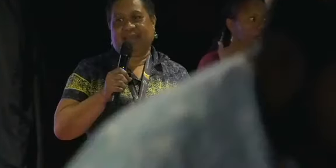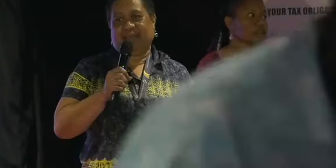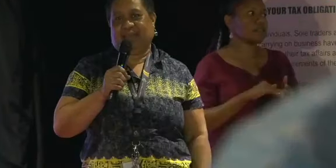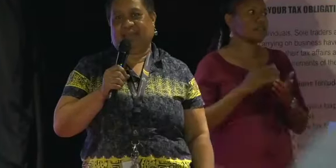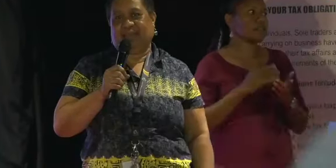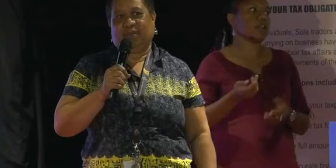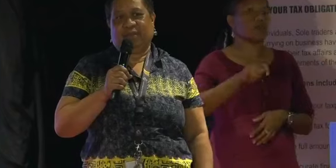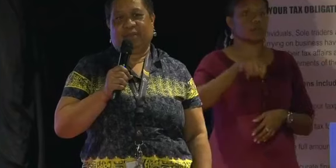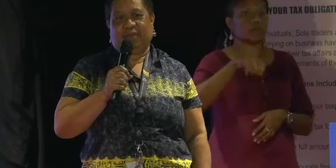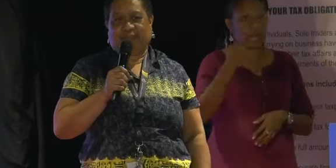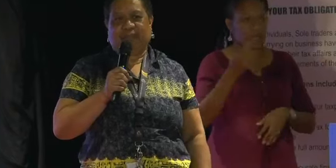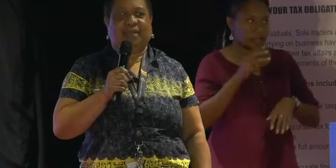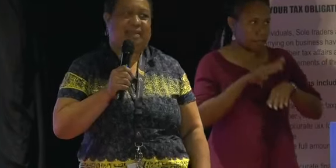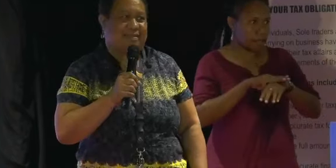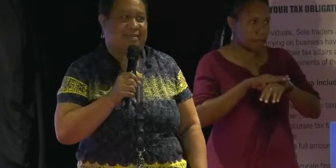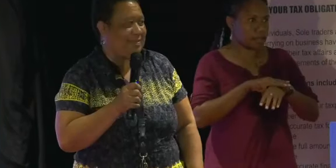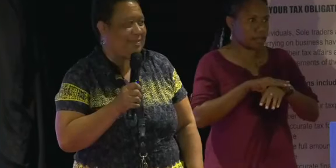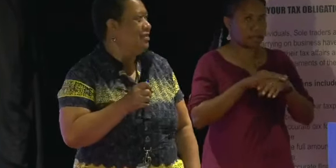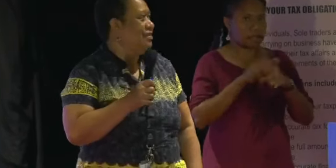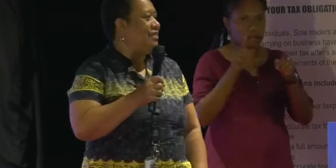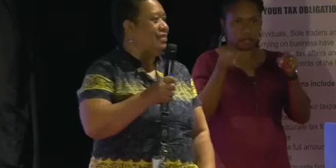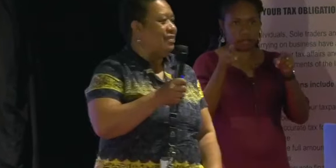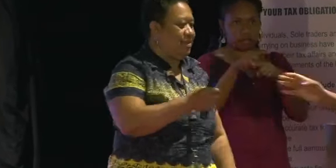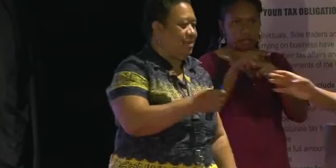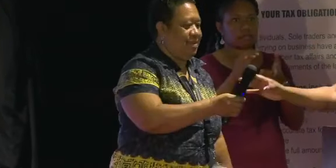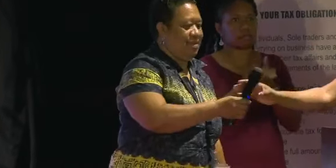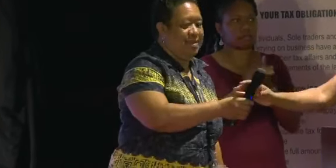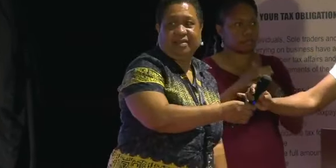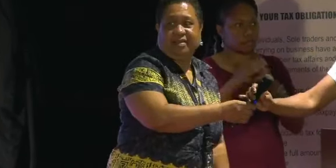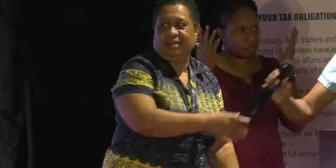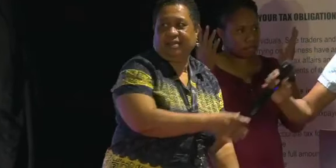month. Okay.